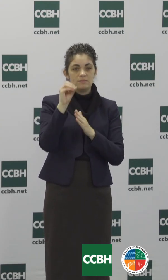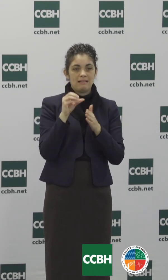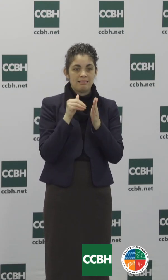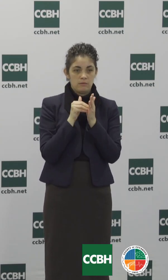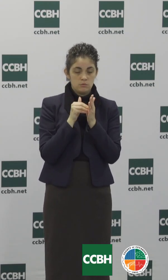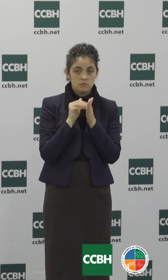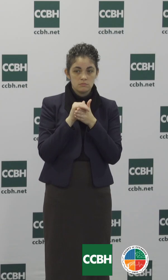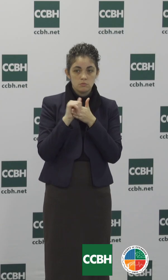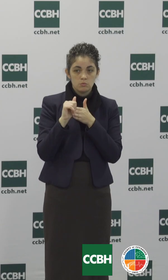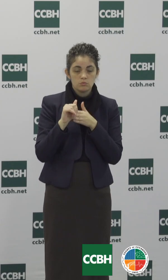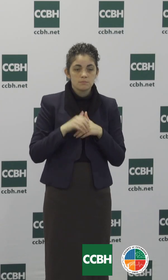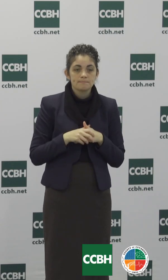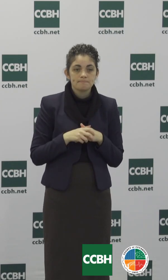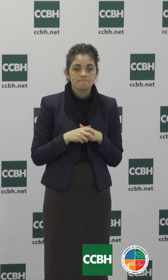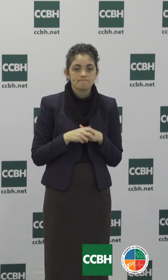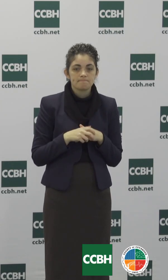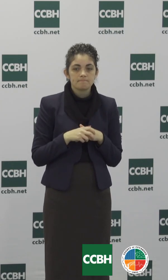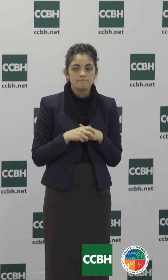$50,000.